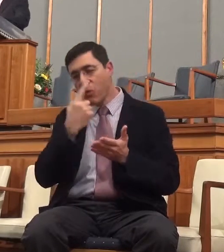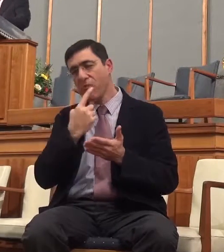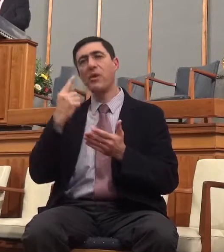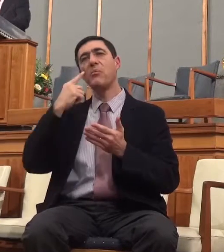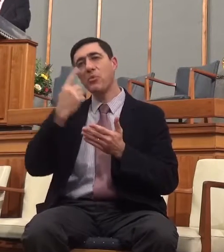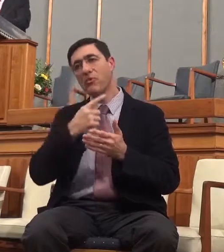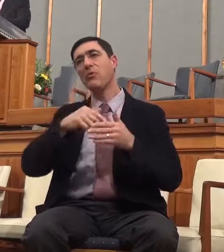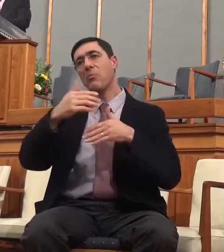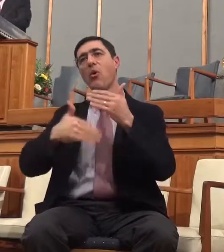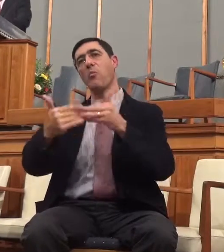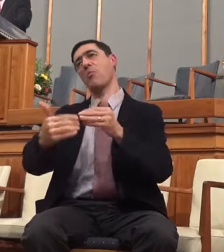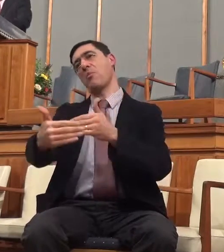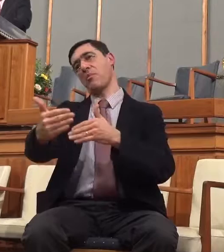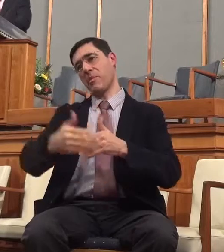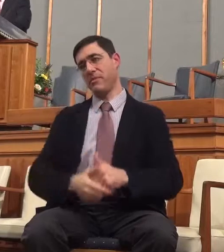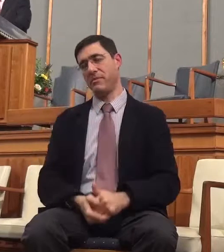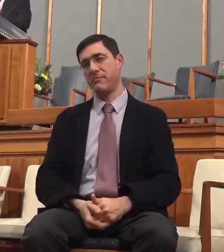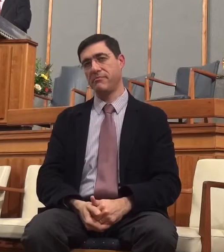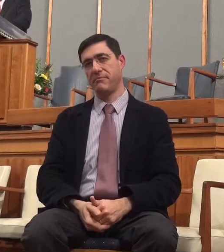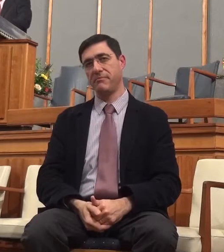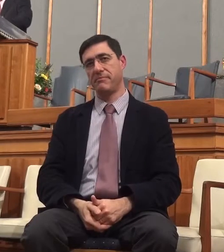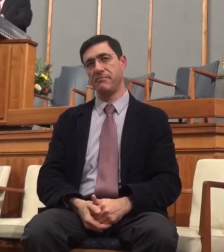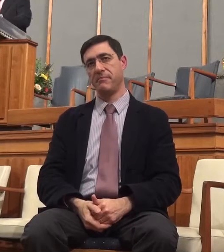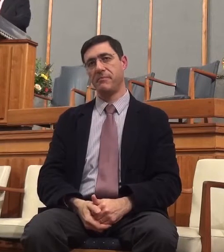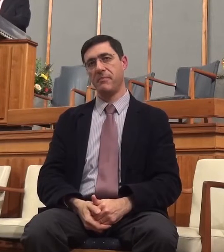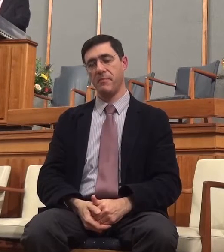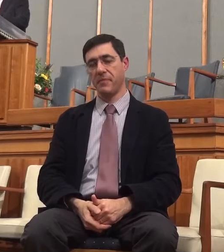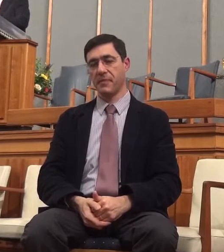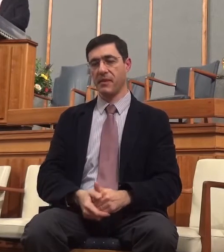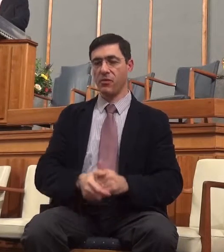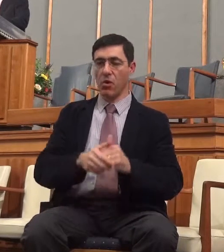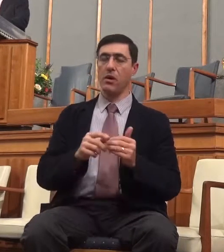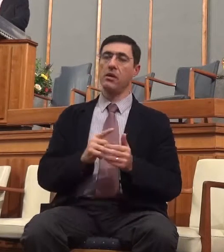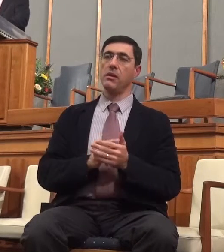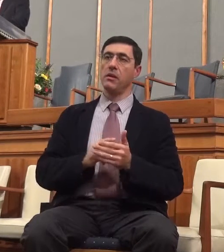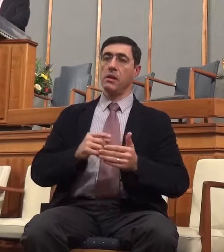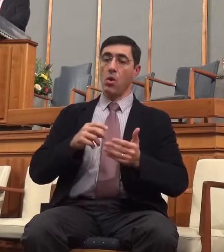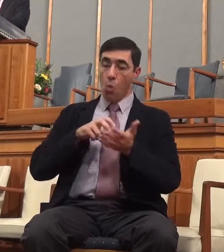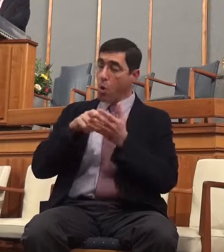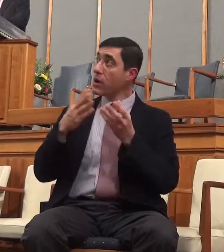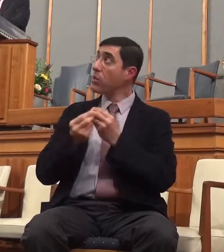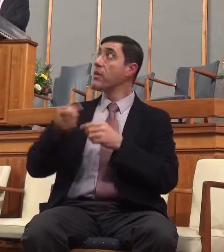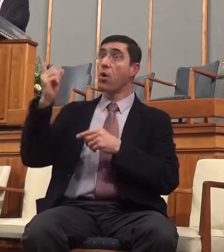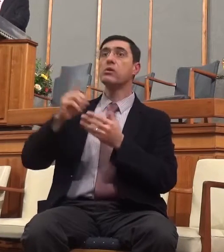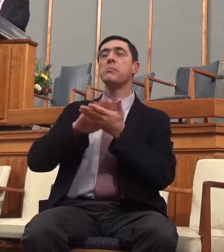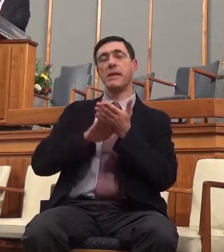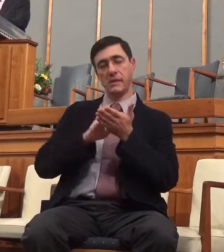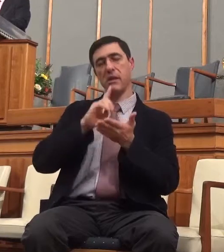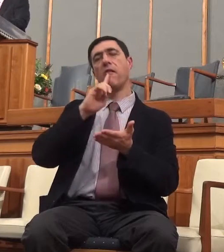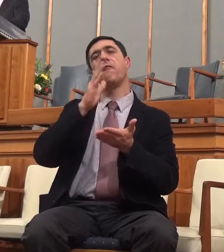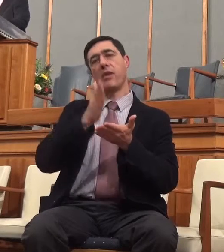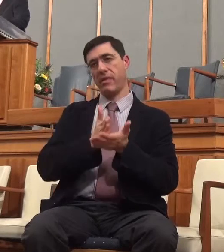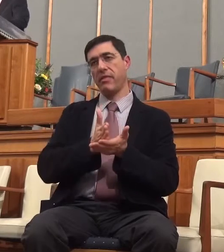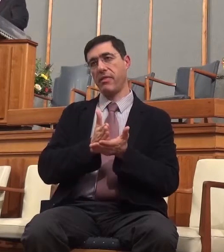needs repentance, it needs faith, it needs yielding to him, and life